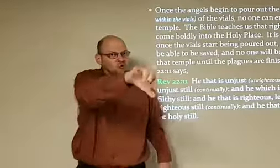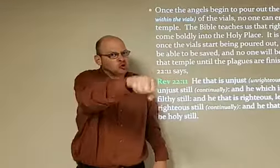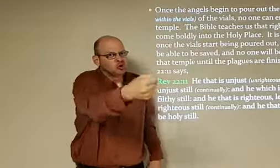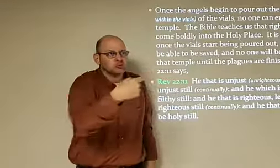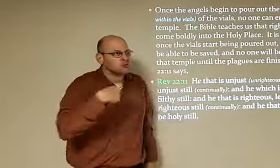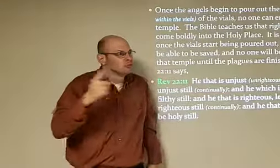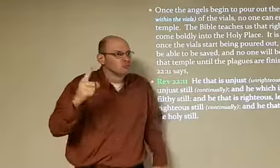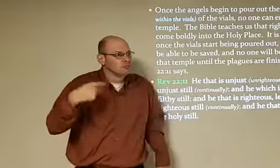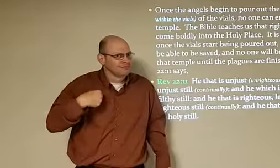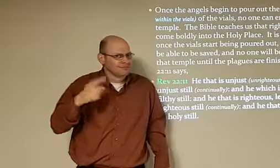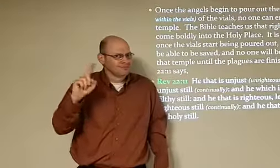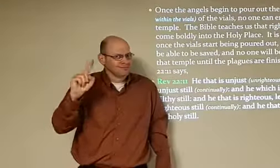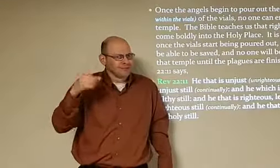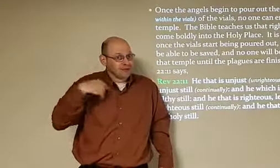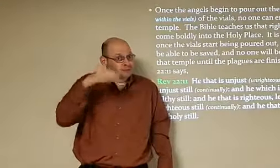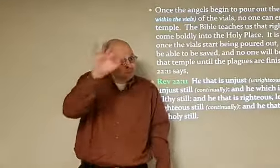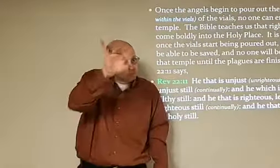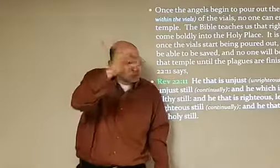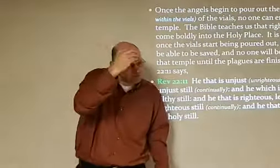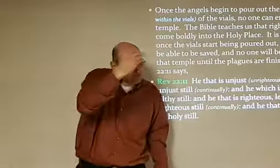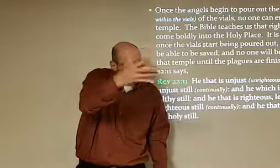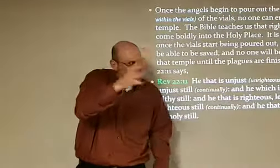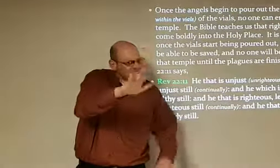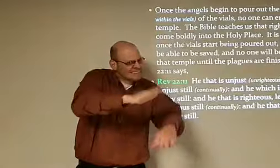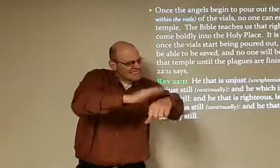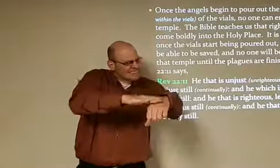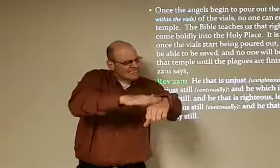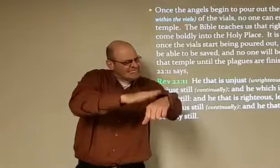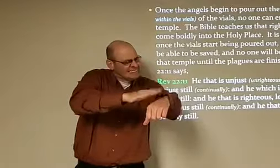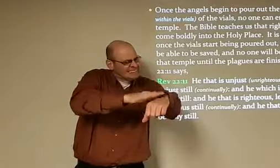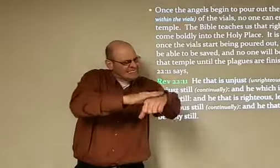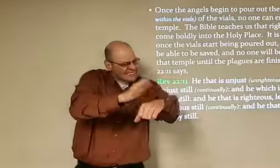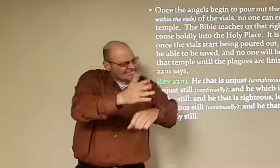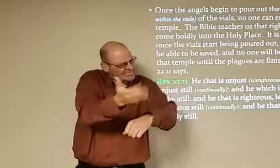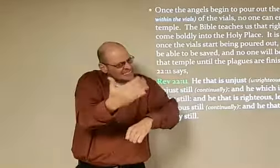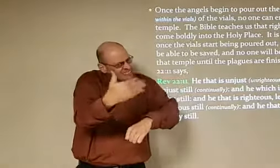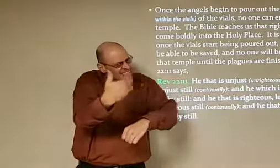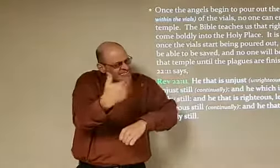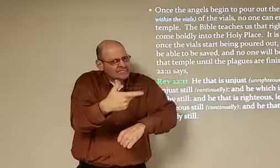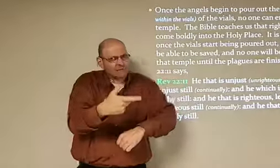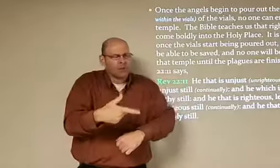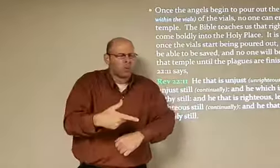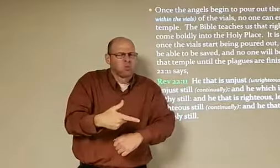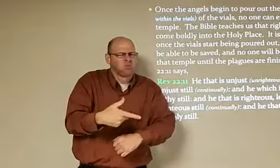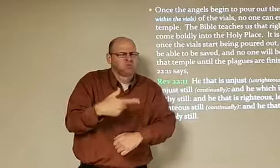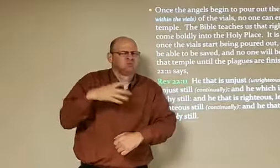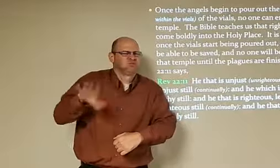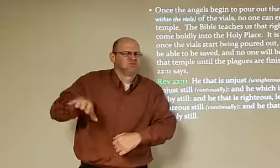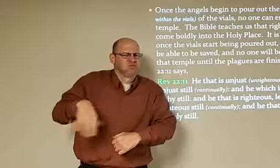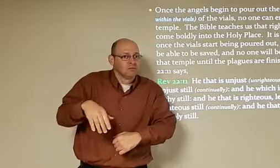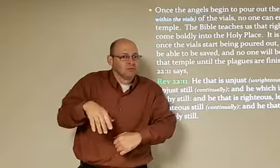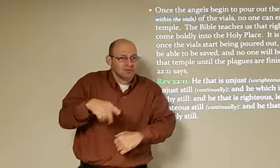going to force you. I'm not. I'm just sharing the word with you. I'm sharing the wording from the word of God. And you say,